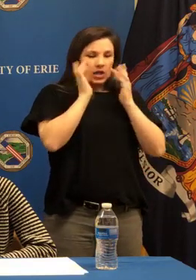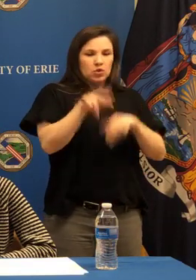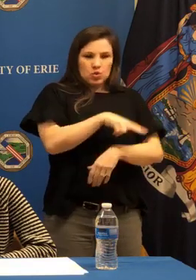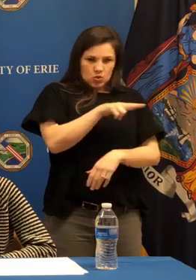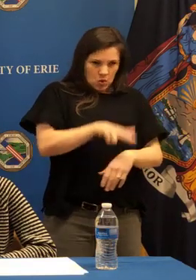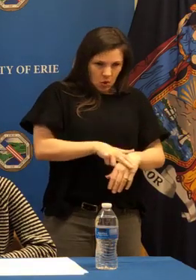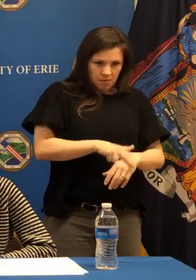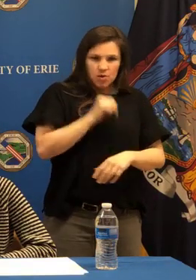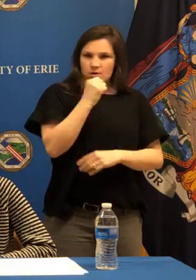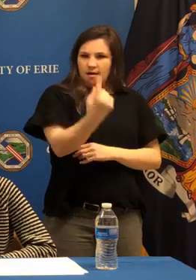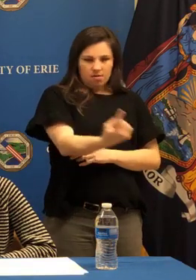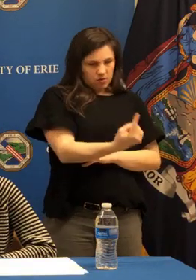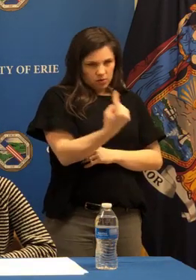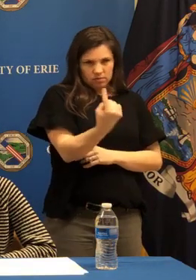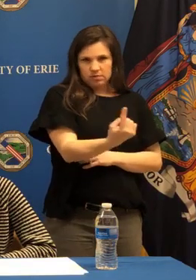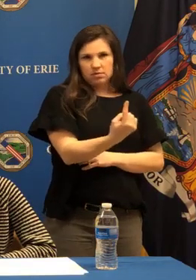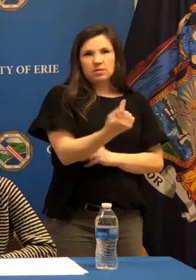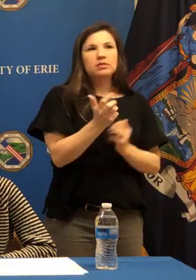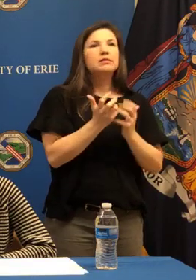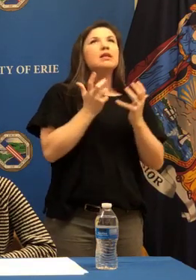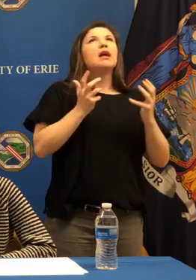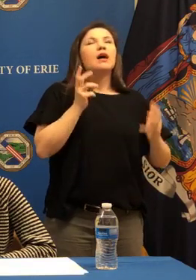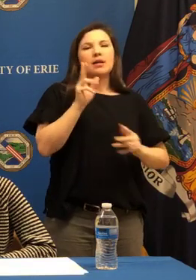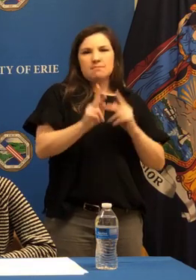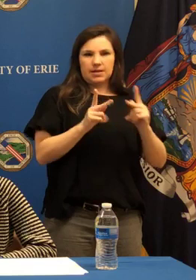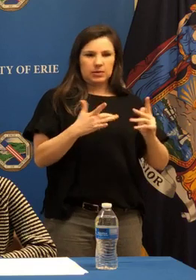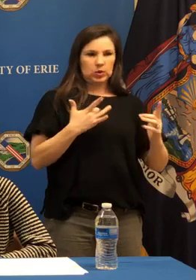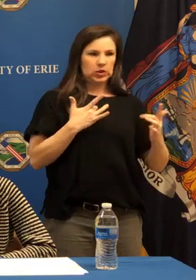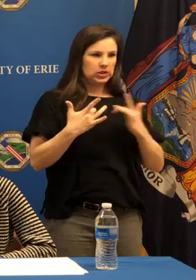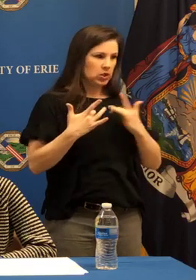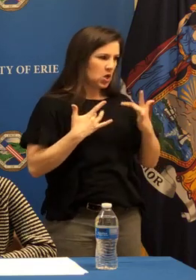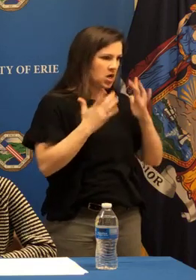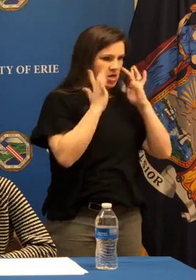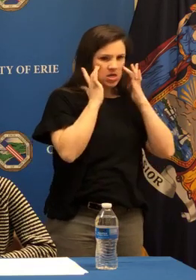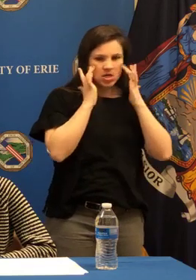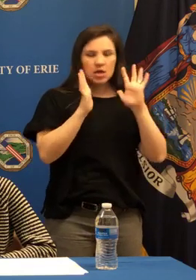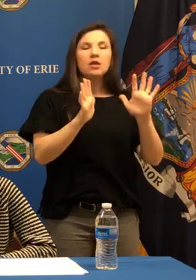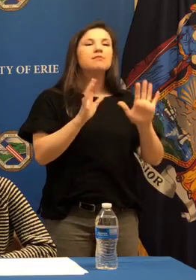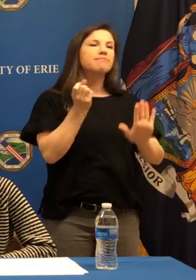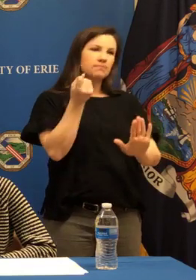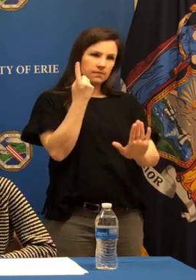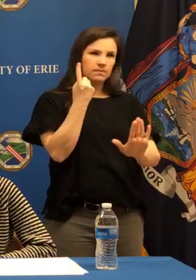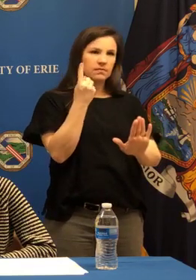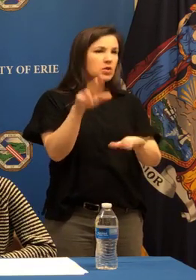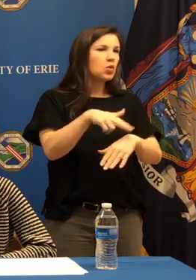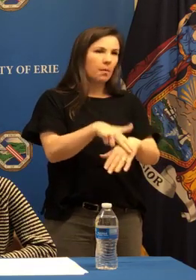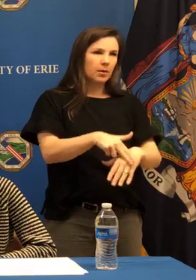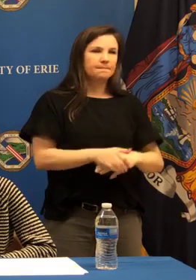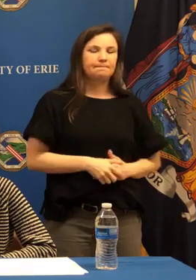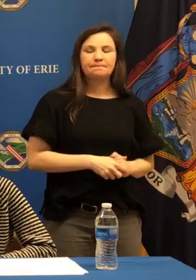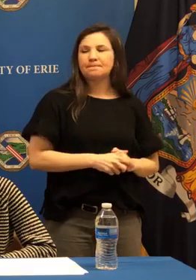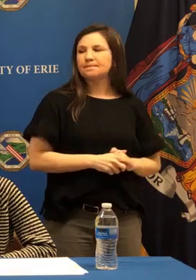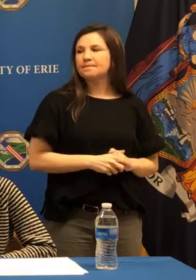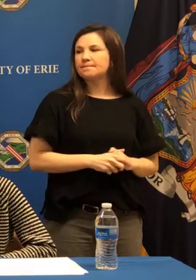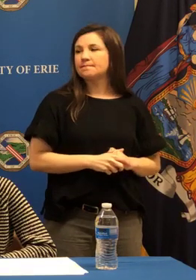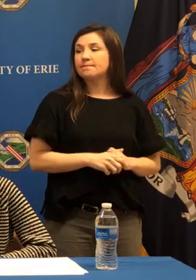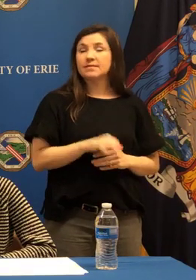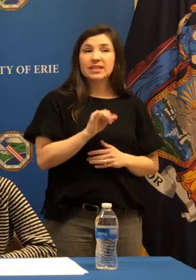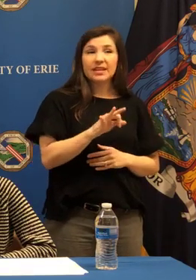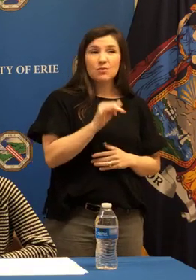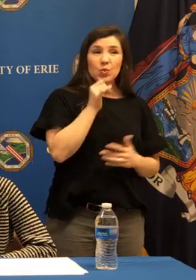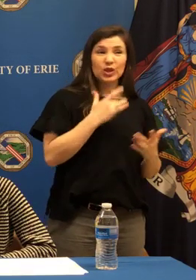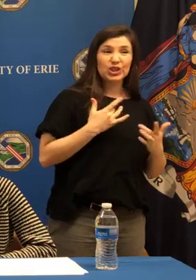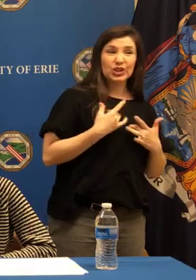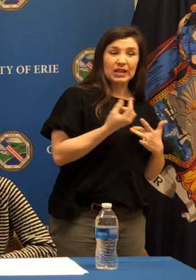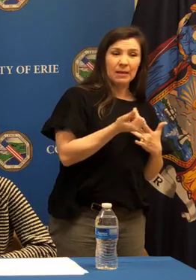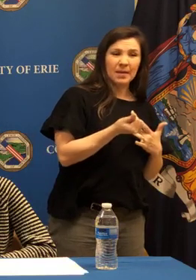not alone. There are a lot of people who are concerned, and it's understandable, and it's normal. If you weren't concerned a little, I